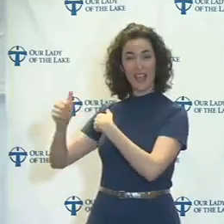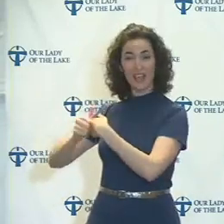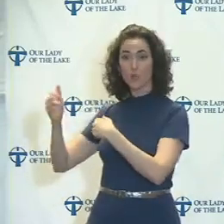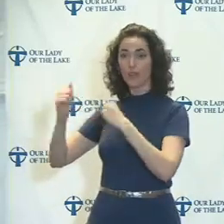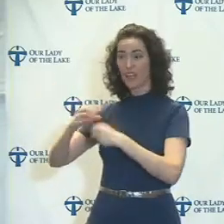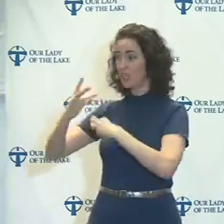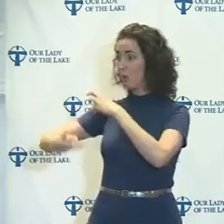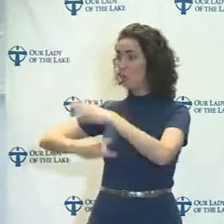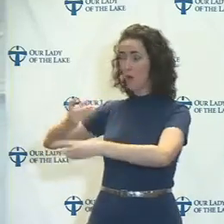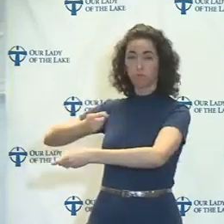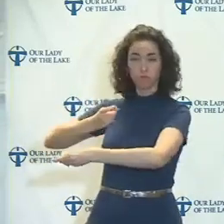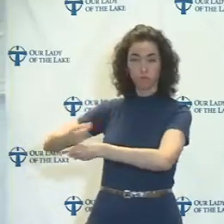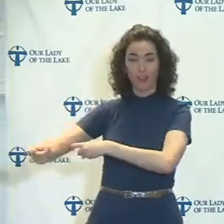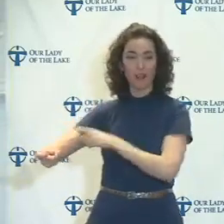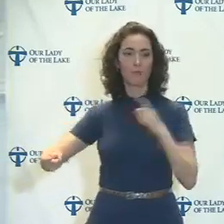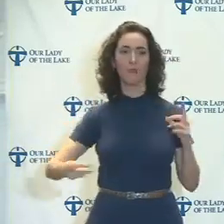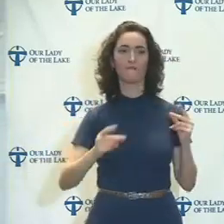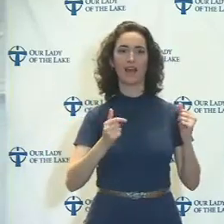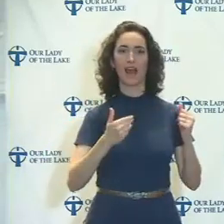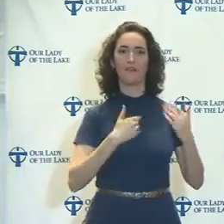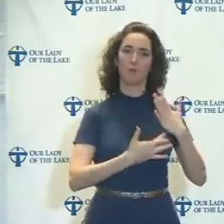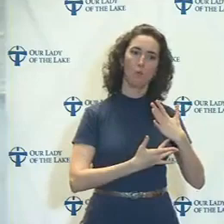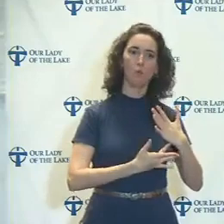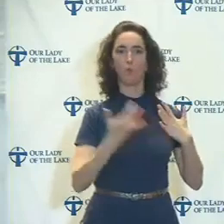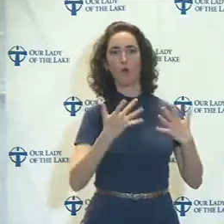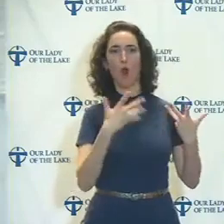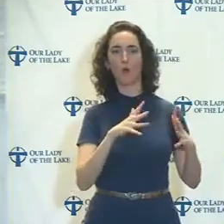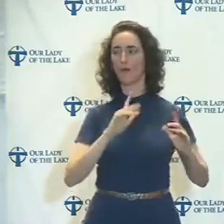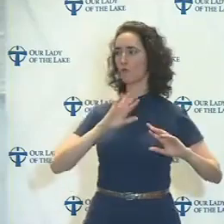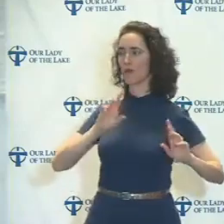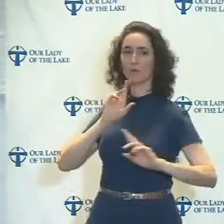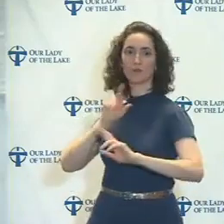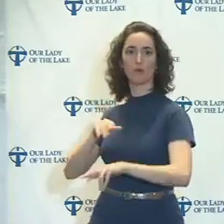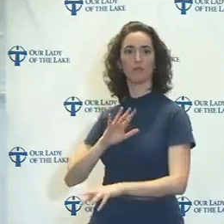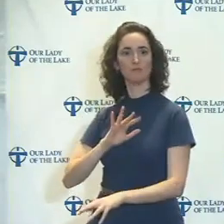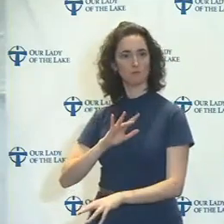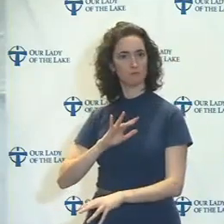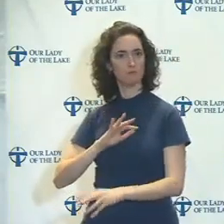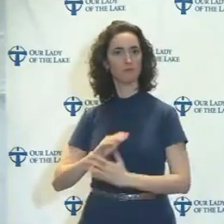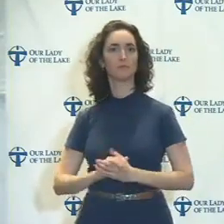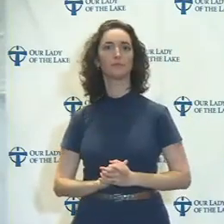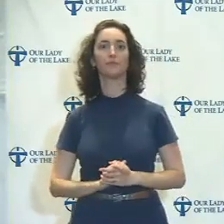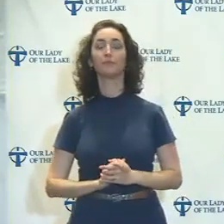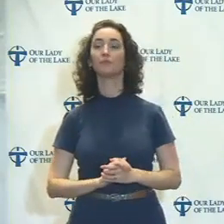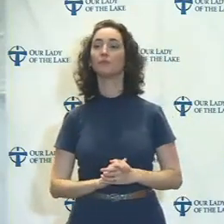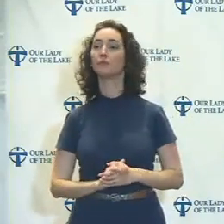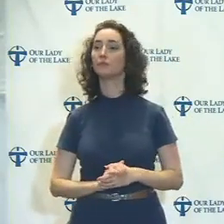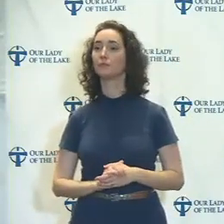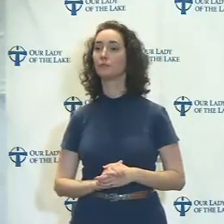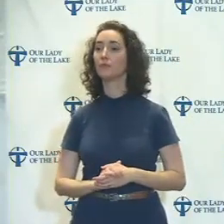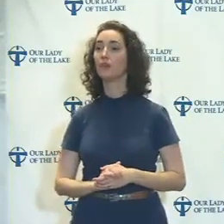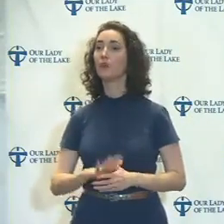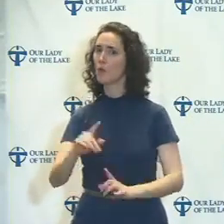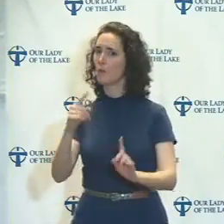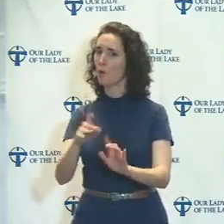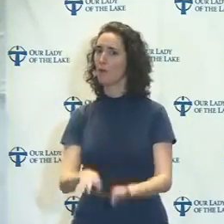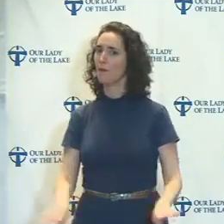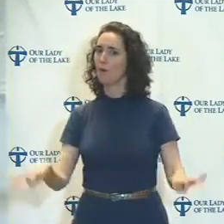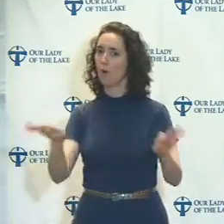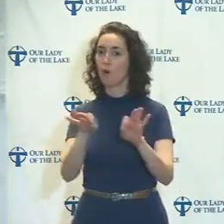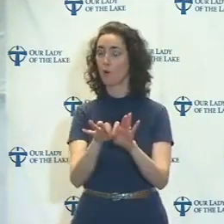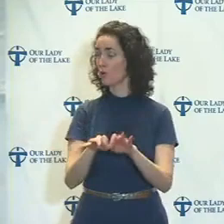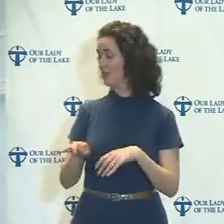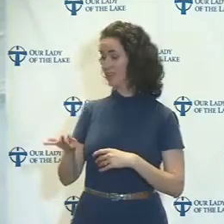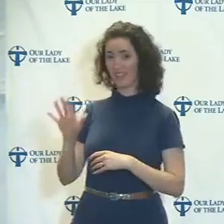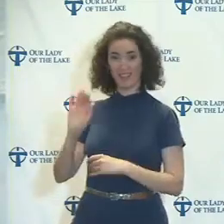humanity. So that said, I think one of the things that is particularly notable is that the technology that was